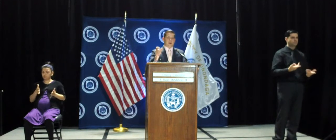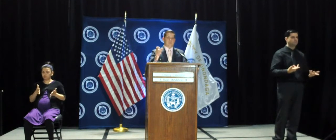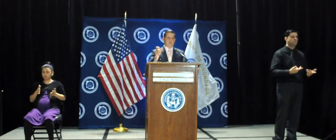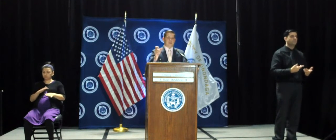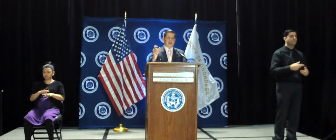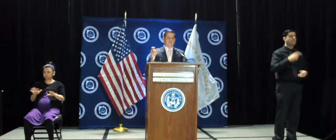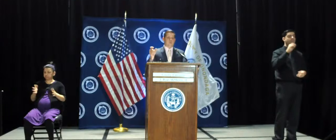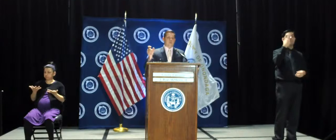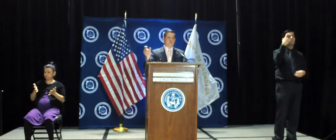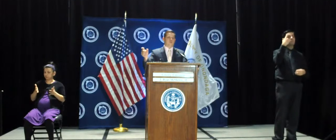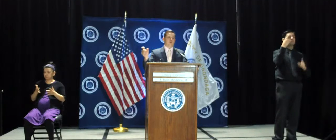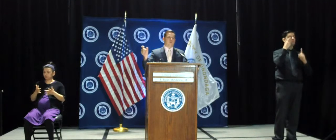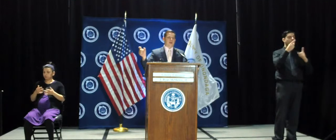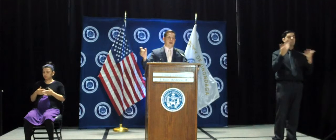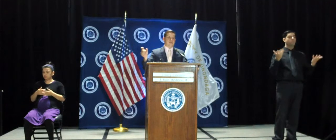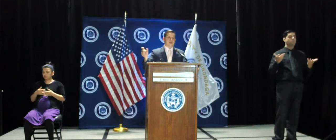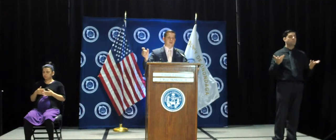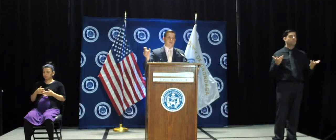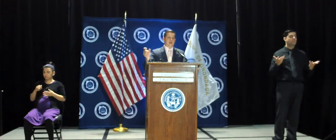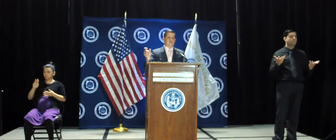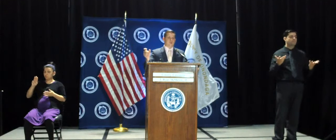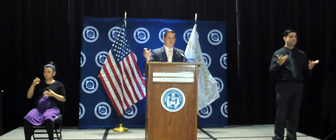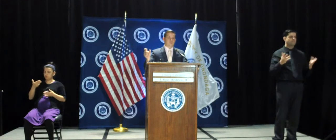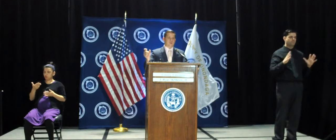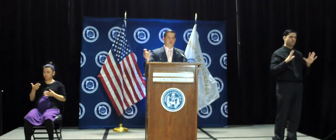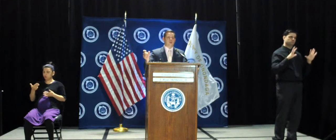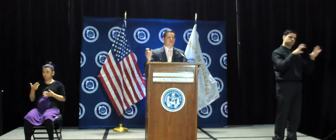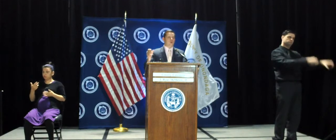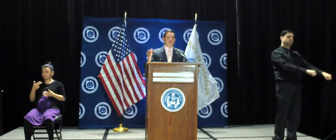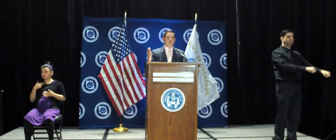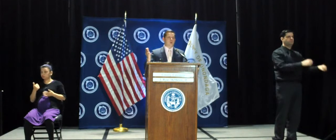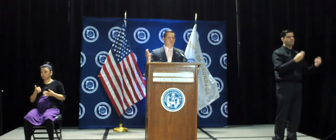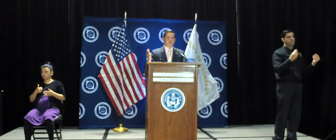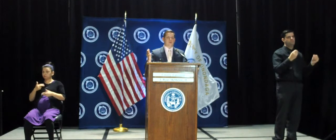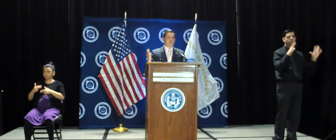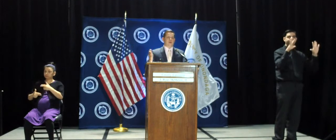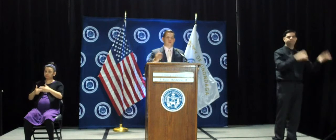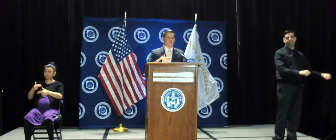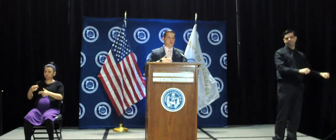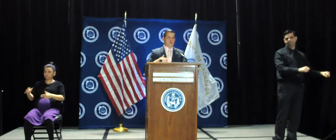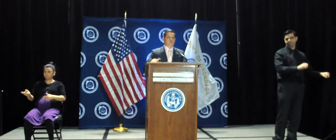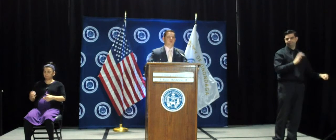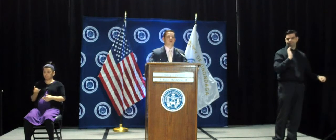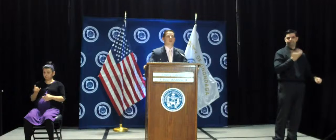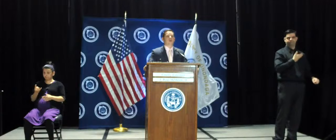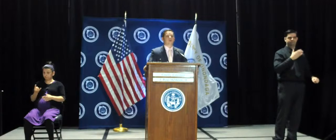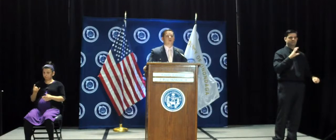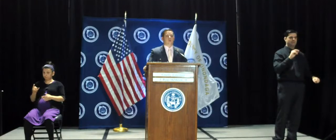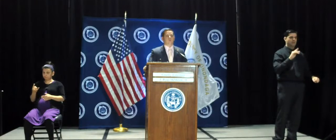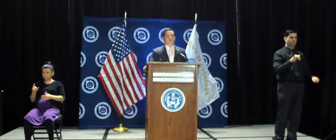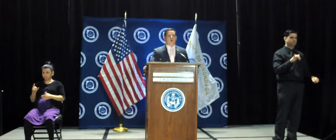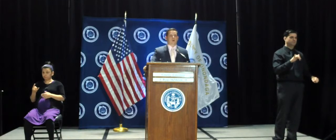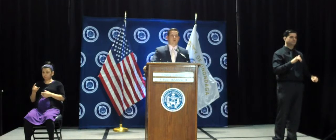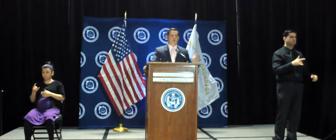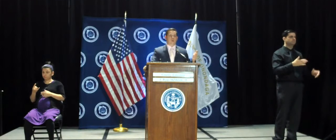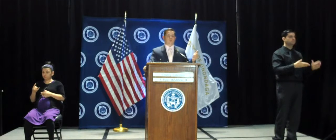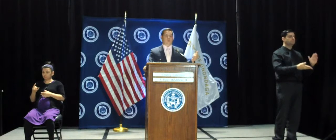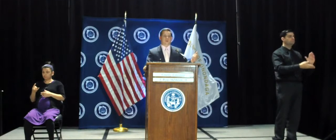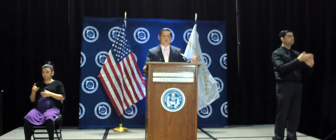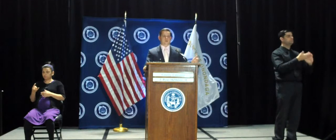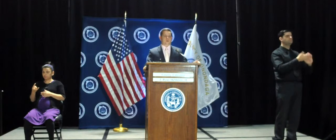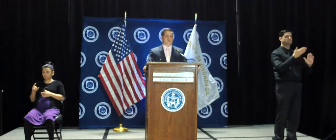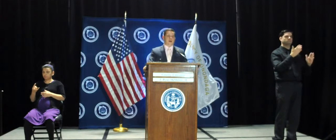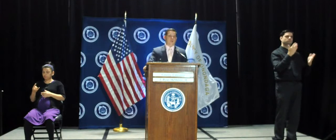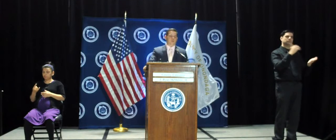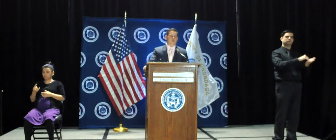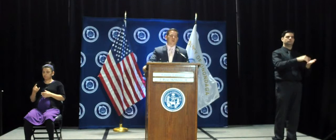this property and have it be a performing asset, again, for the community. The only way we can do that is through site control. So goal number one